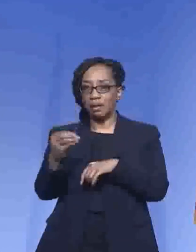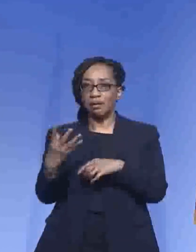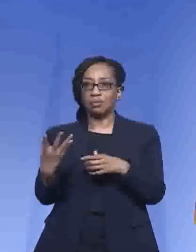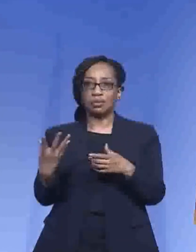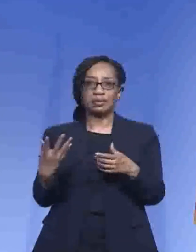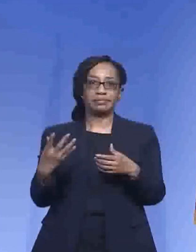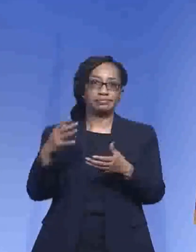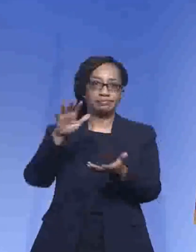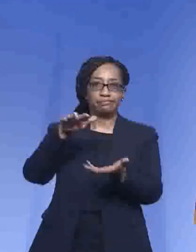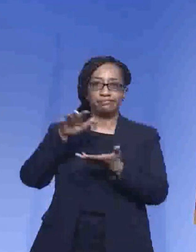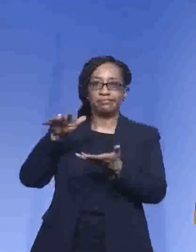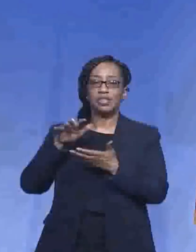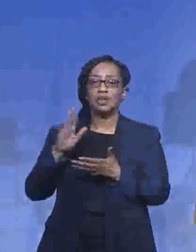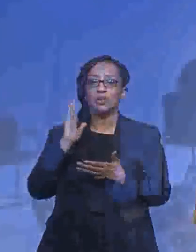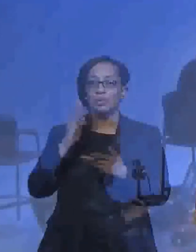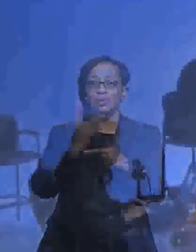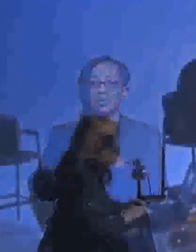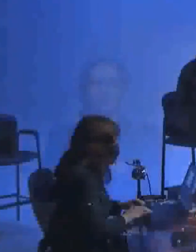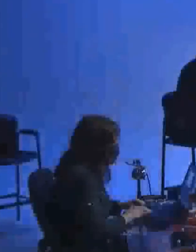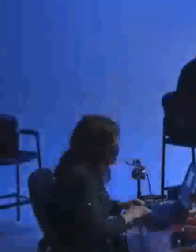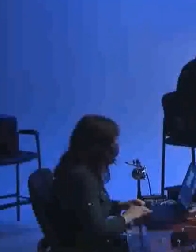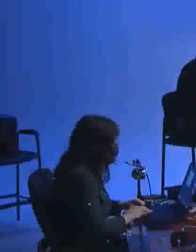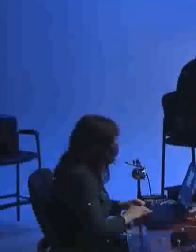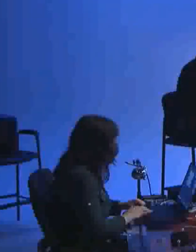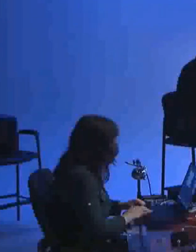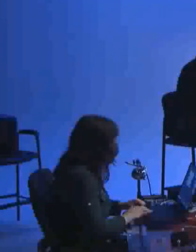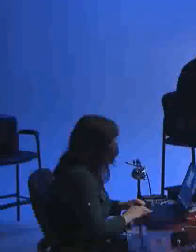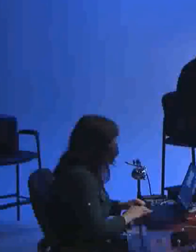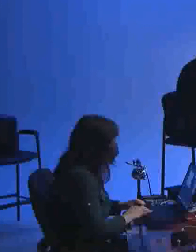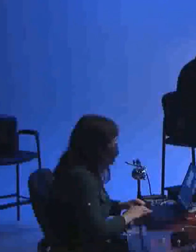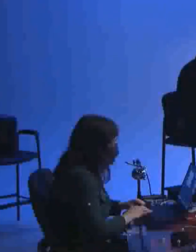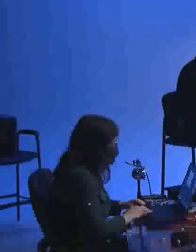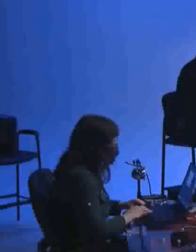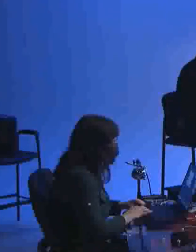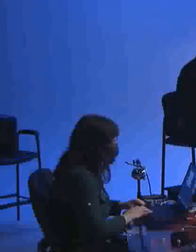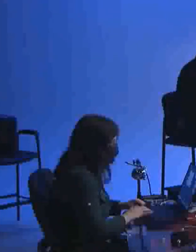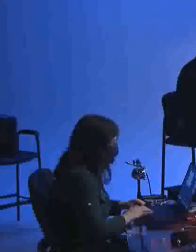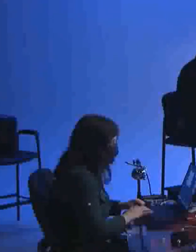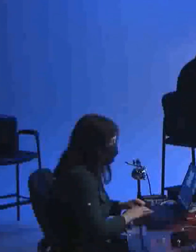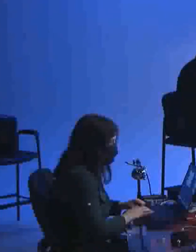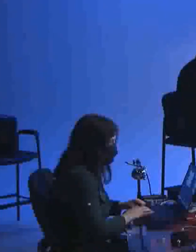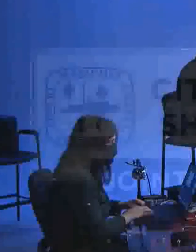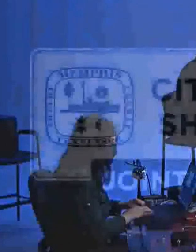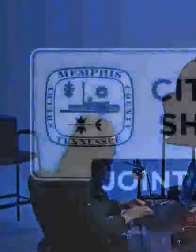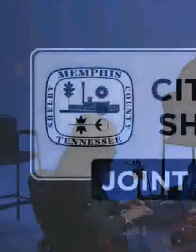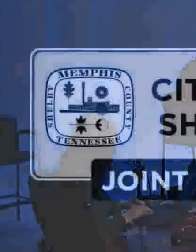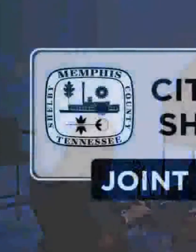that volume. Thank you. Thanks, everyone. Have a great weekend, and we'll see you back here on Tuesday.